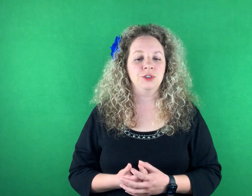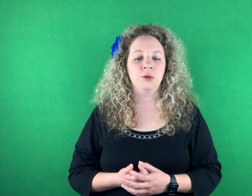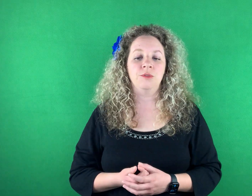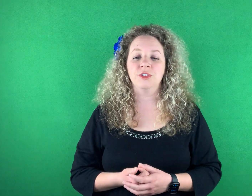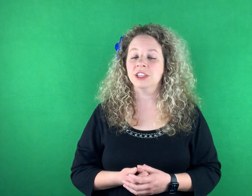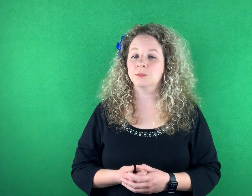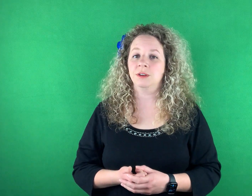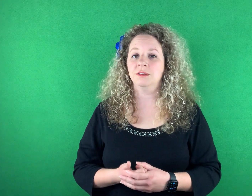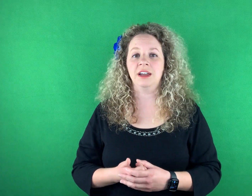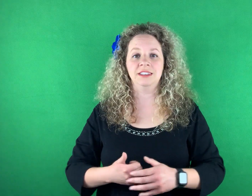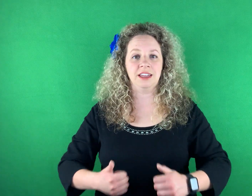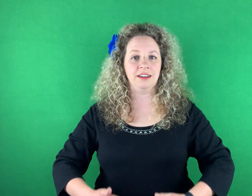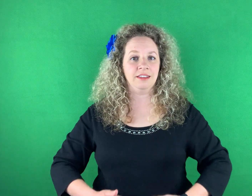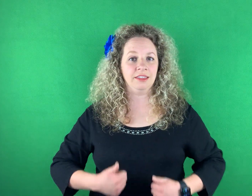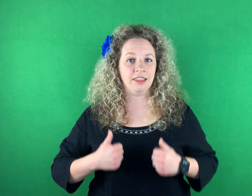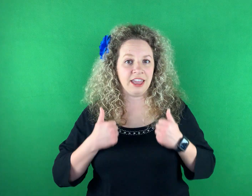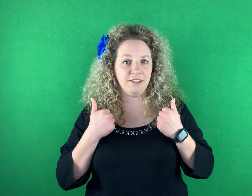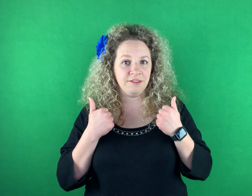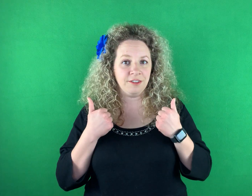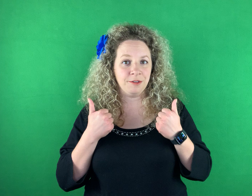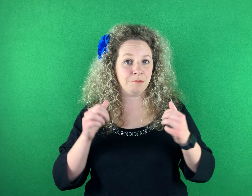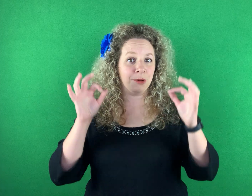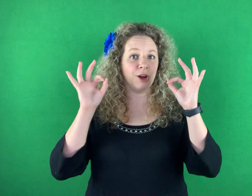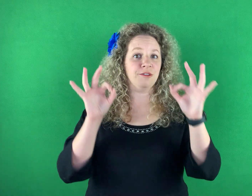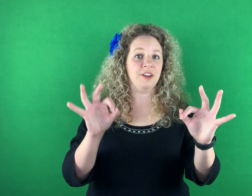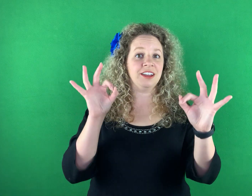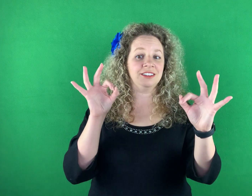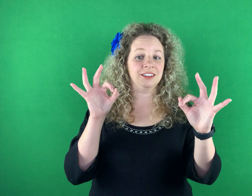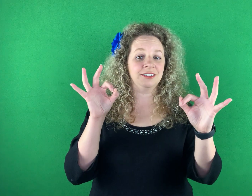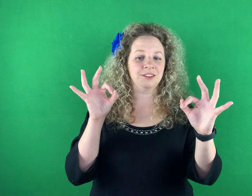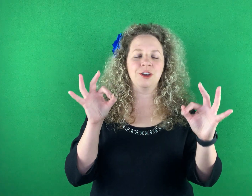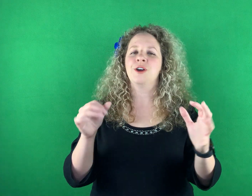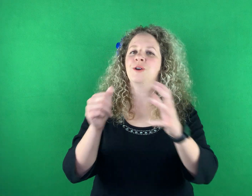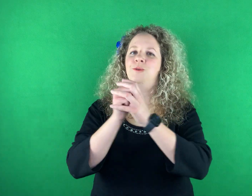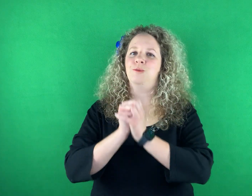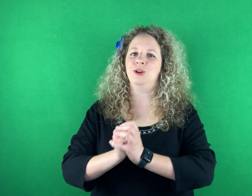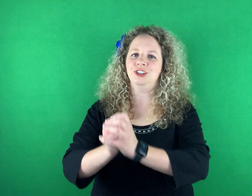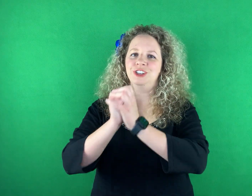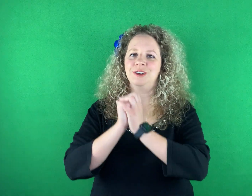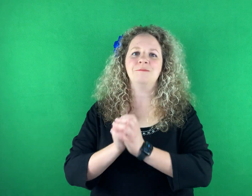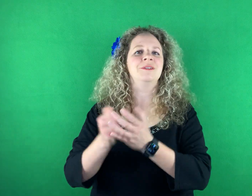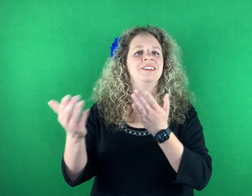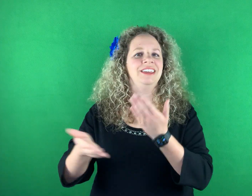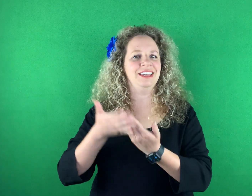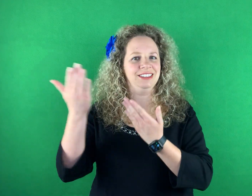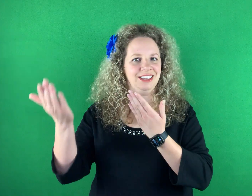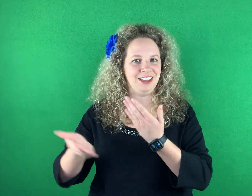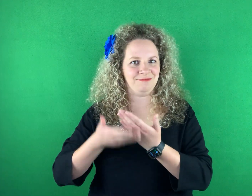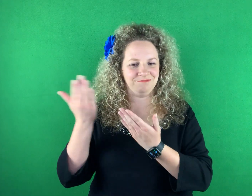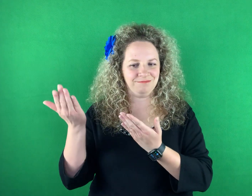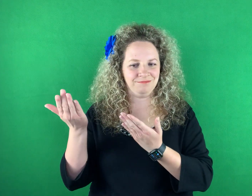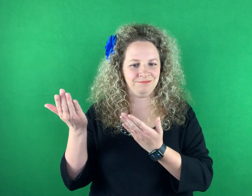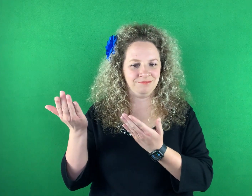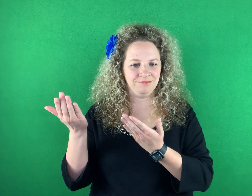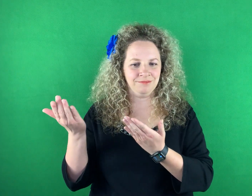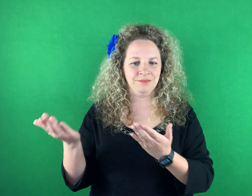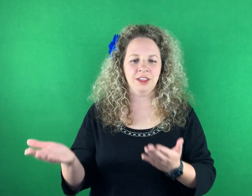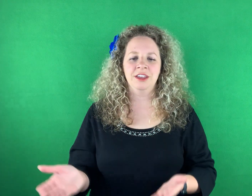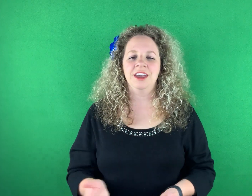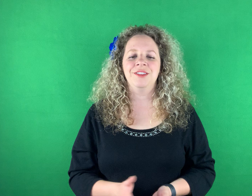So for this one, I said life, perfect, worship, easy. And then